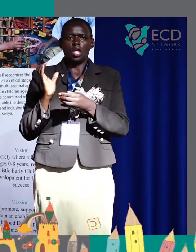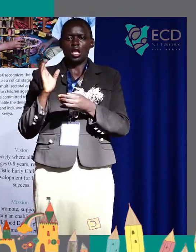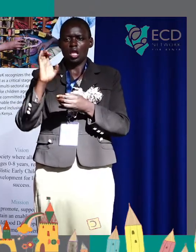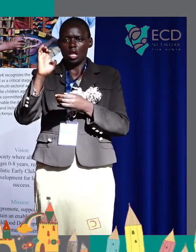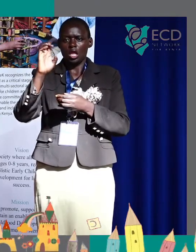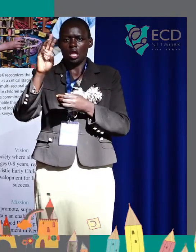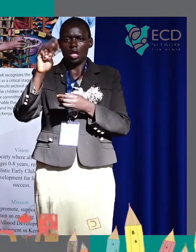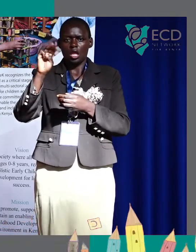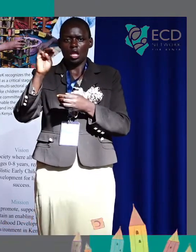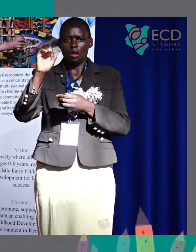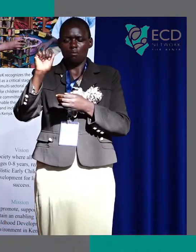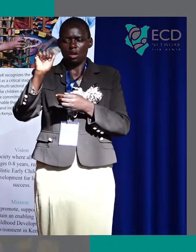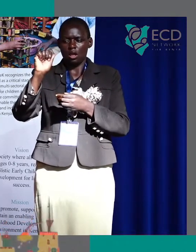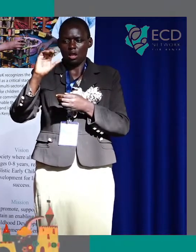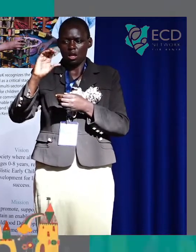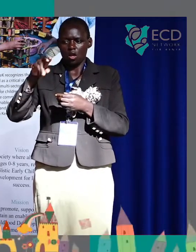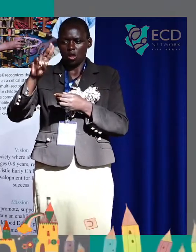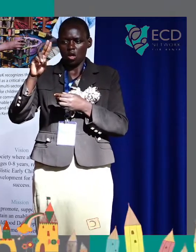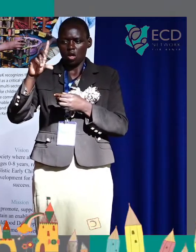Immaculate Salaon.